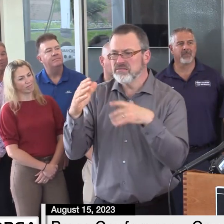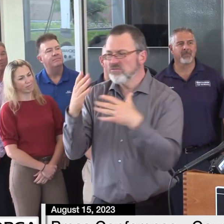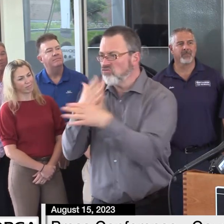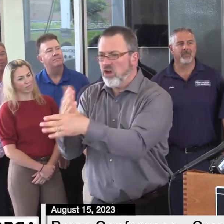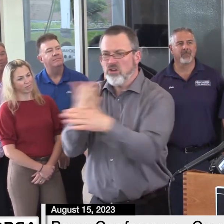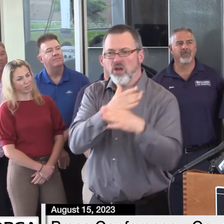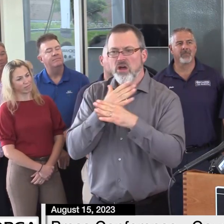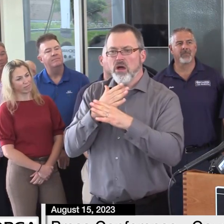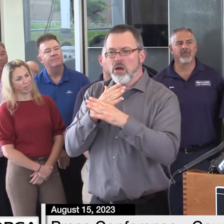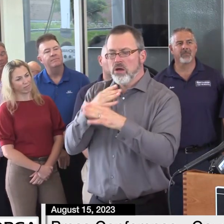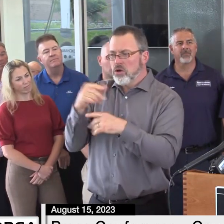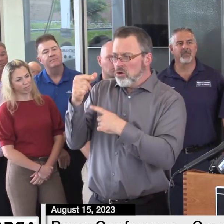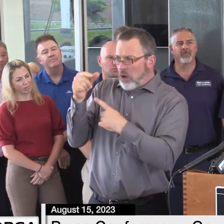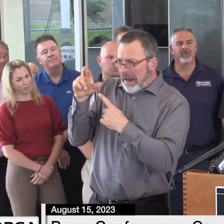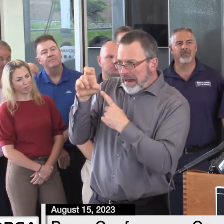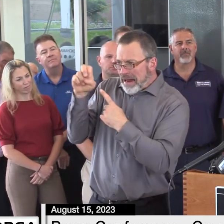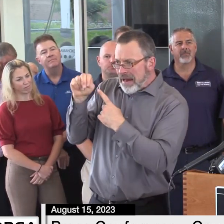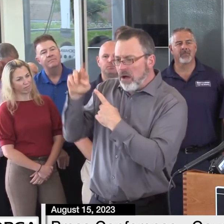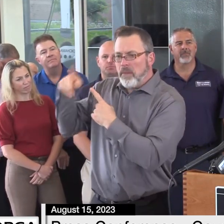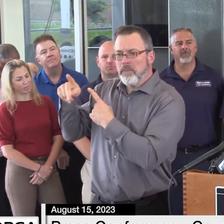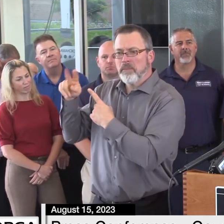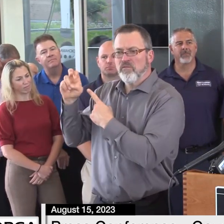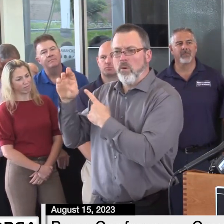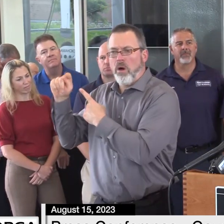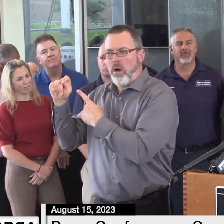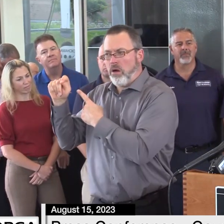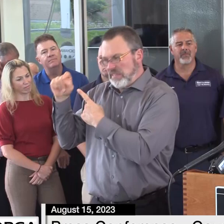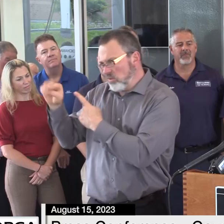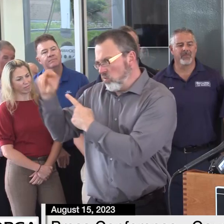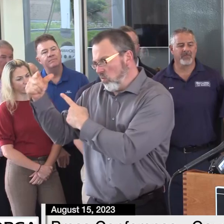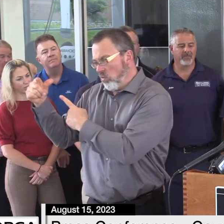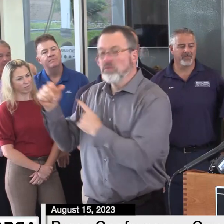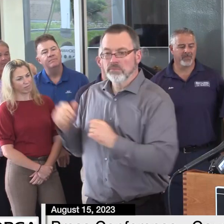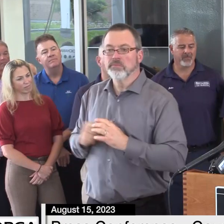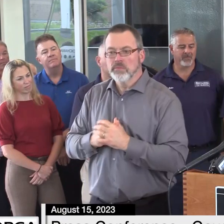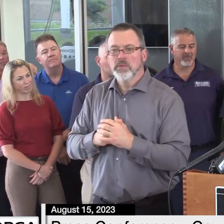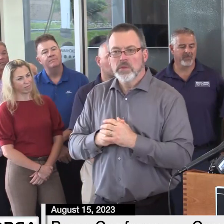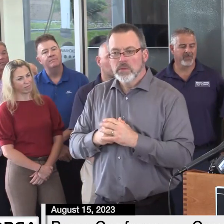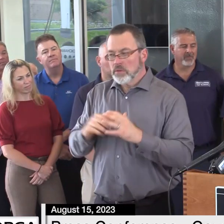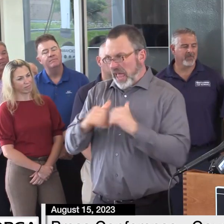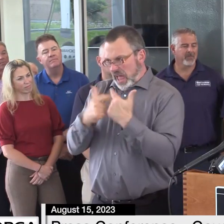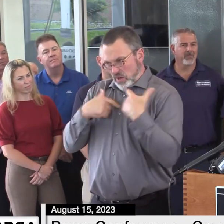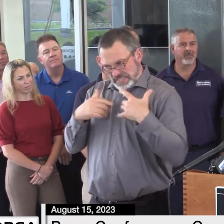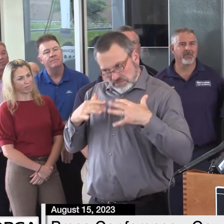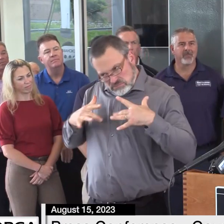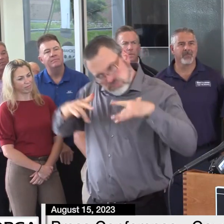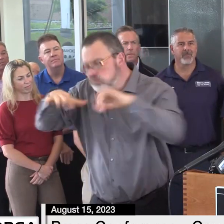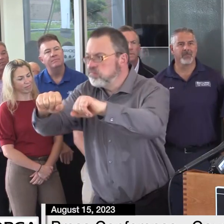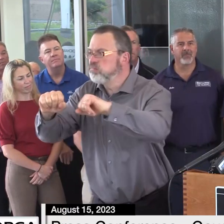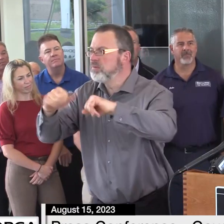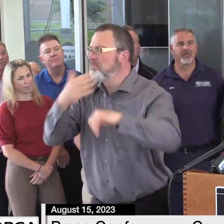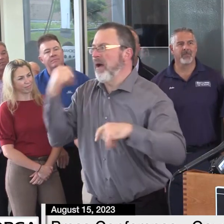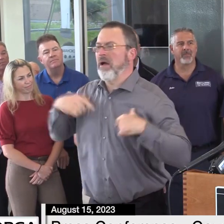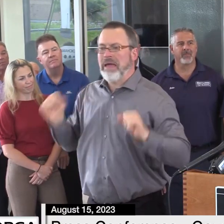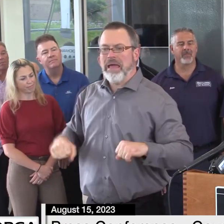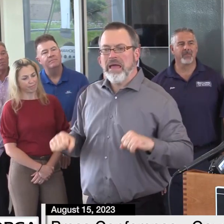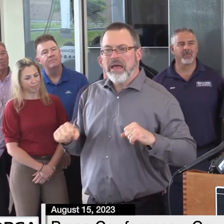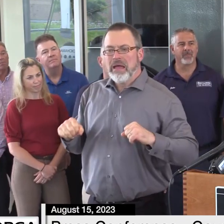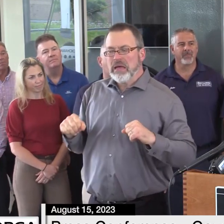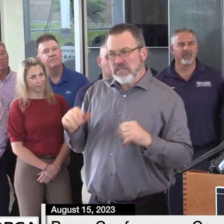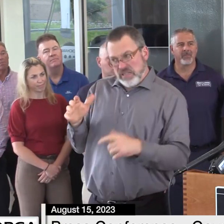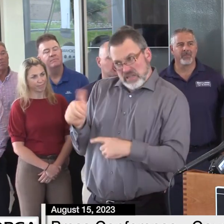Vermont to get those answered, and we'll do the best we can to get this this rolling. I just wanted to,